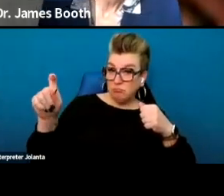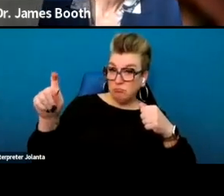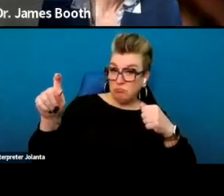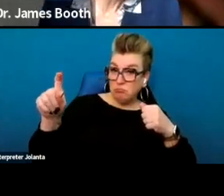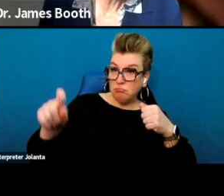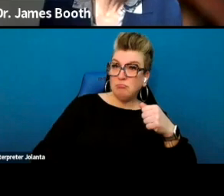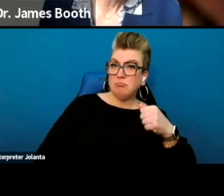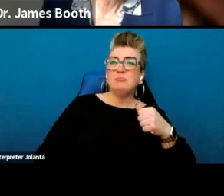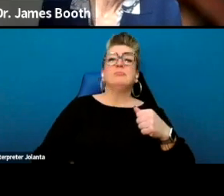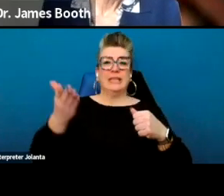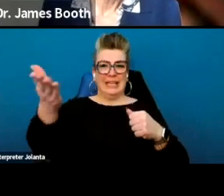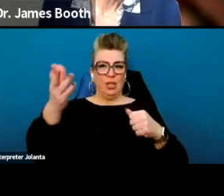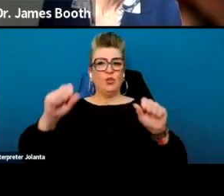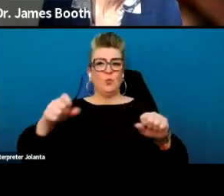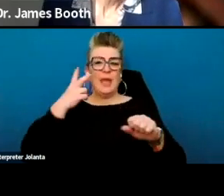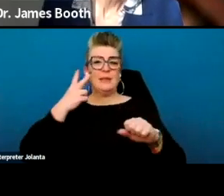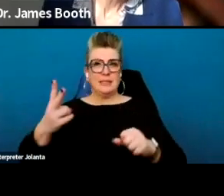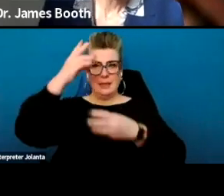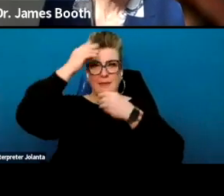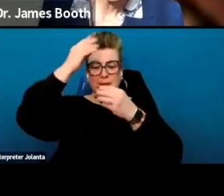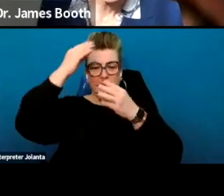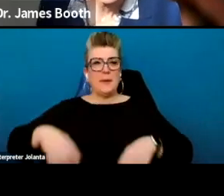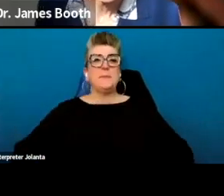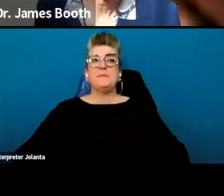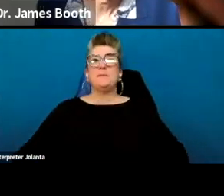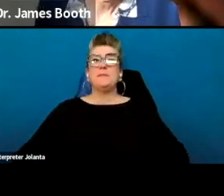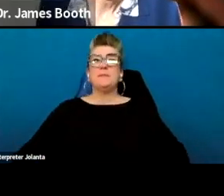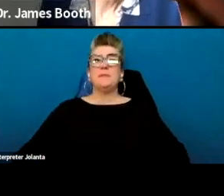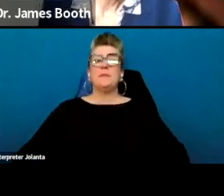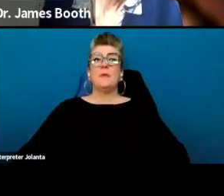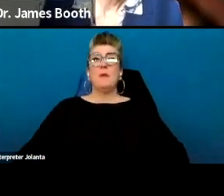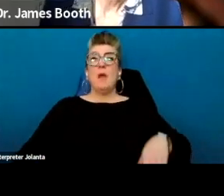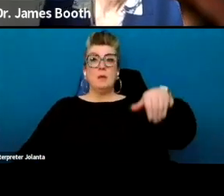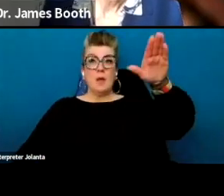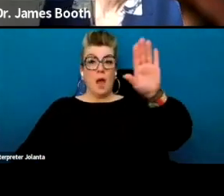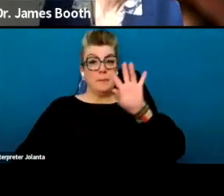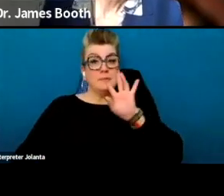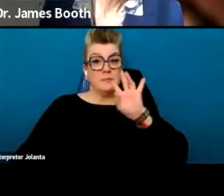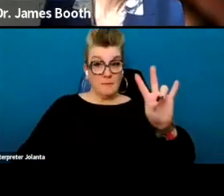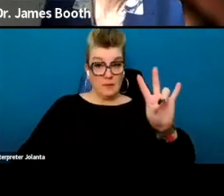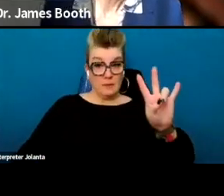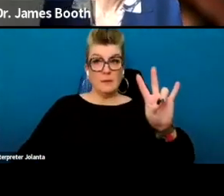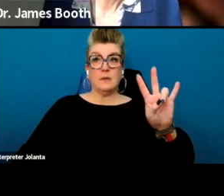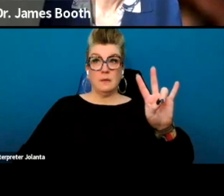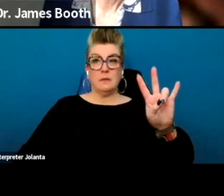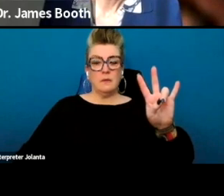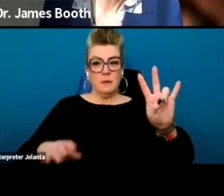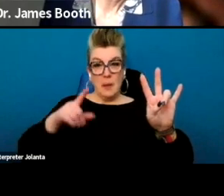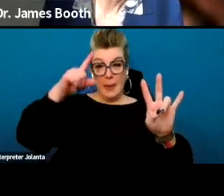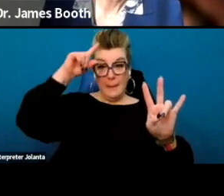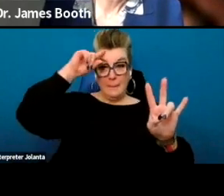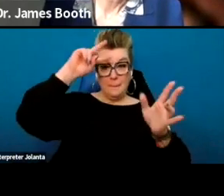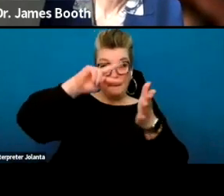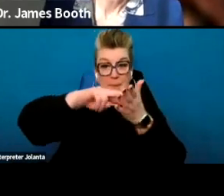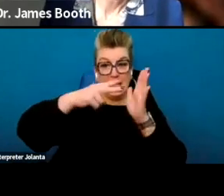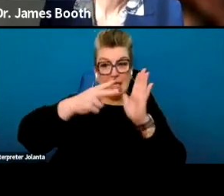is represented here in this figure. So in 7-year-olds, we showed that the meaning produced greater